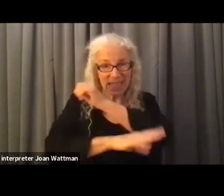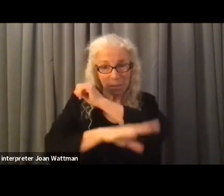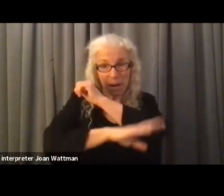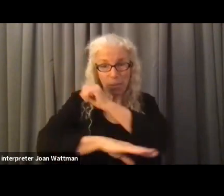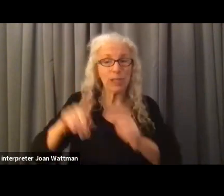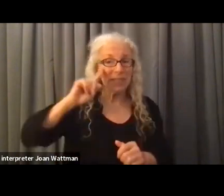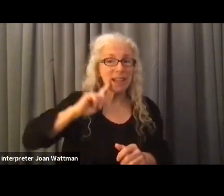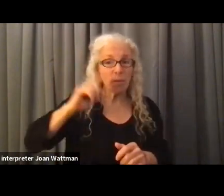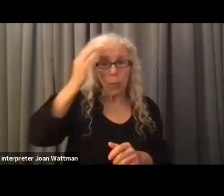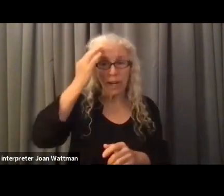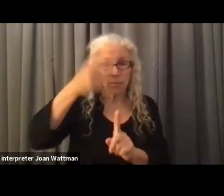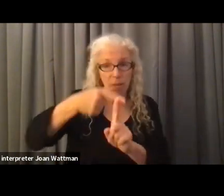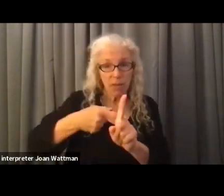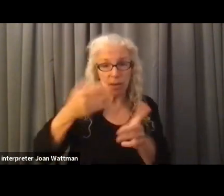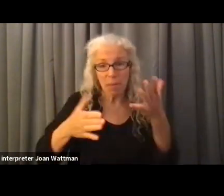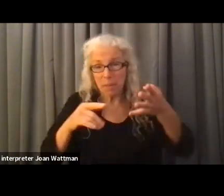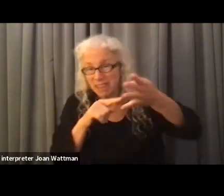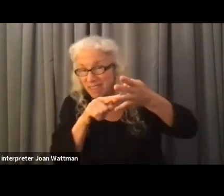Month?